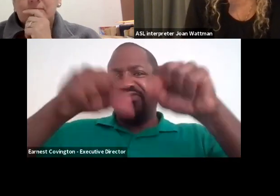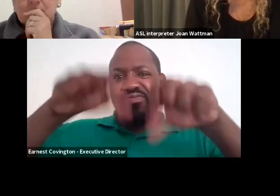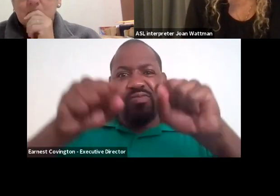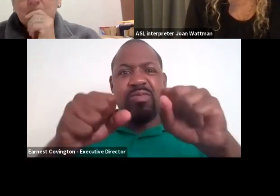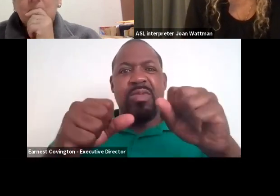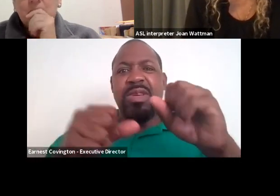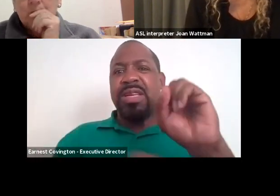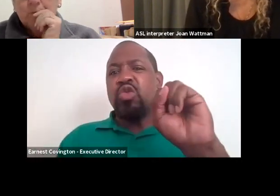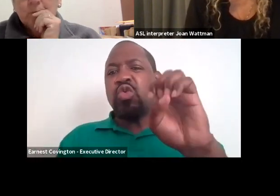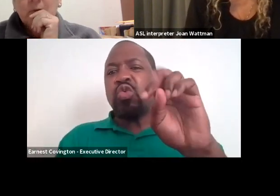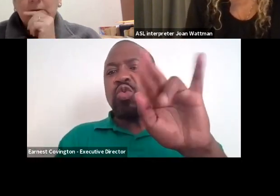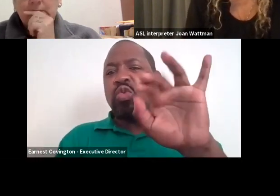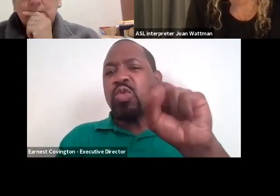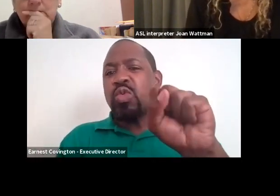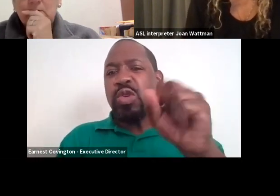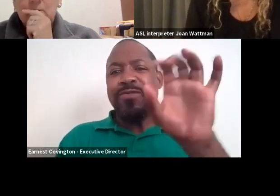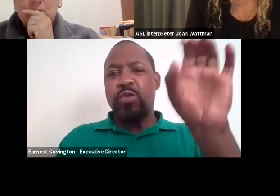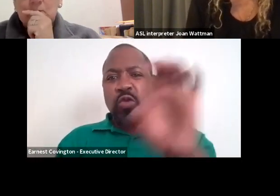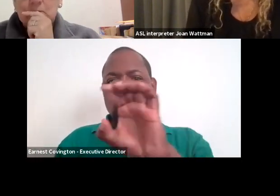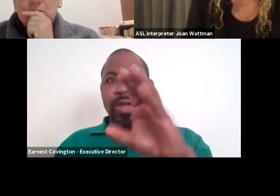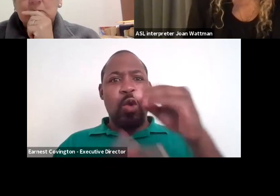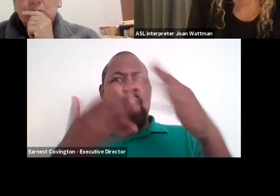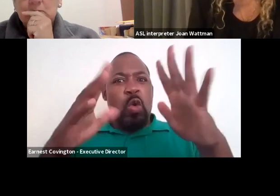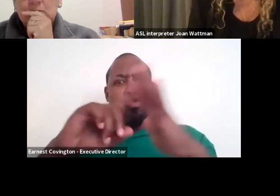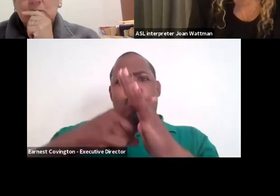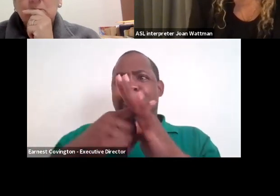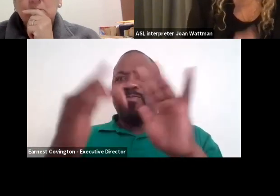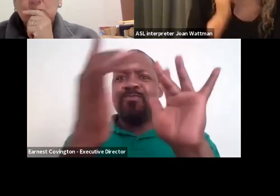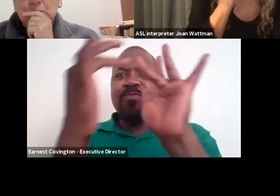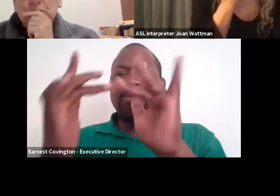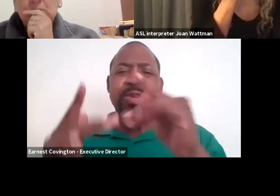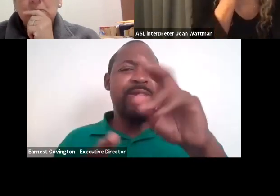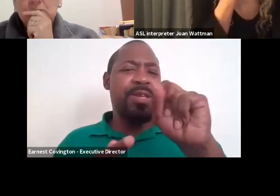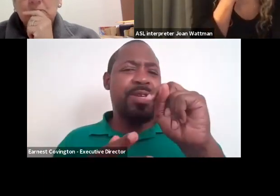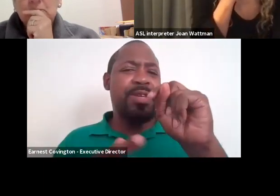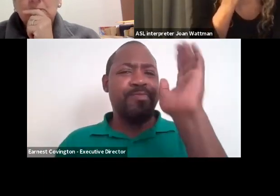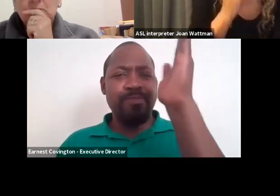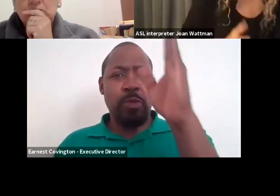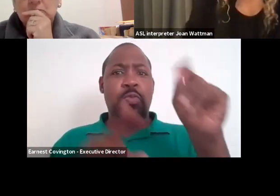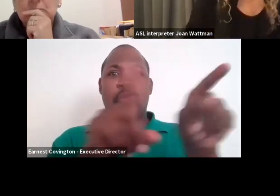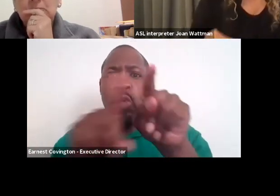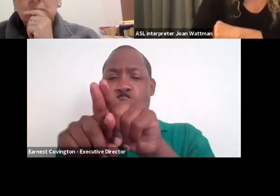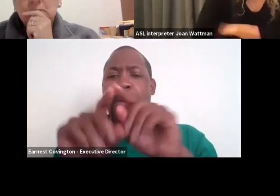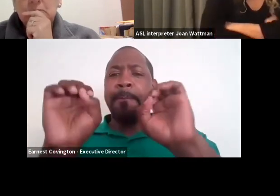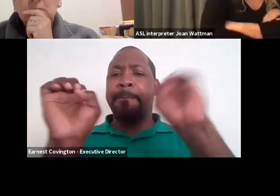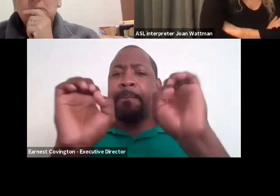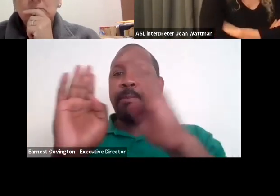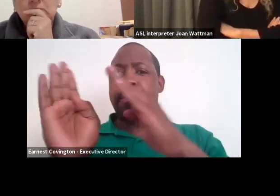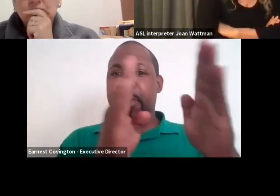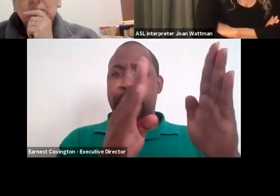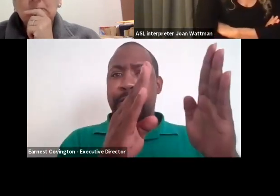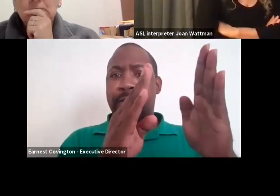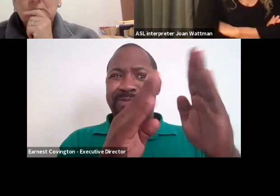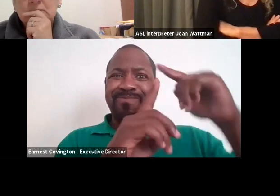and, you know, there's a lot, we're hosting a lot, like a whole series of different Zoom, we're already